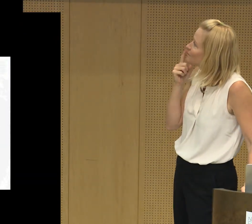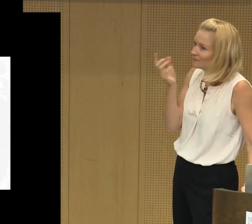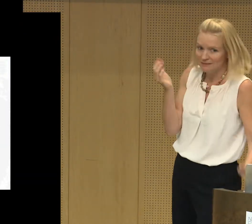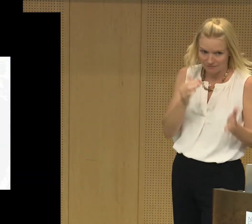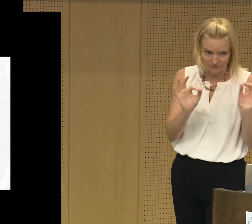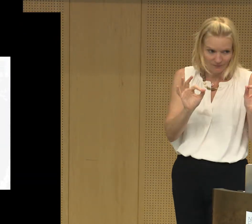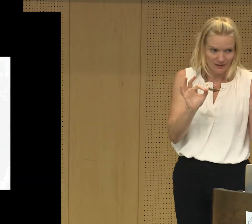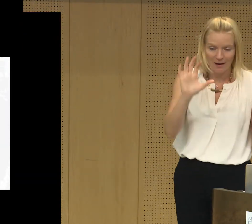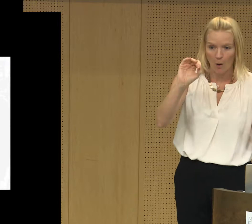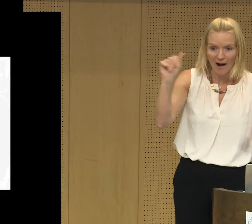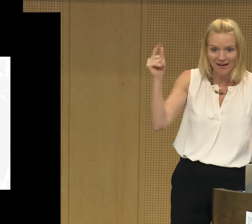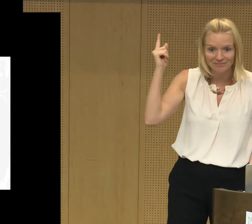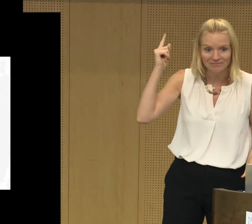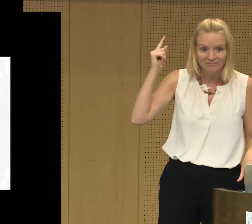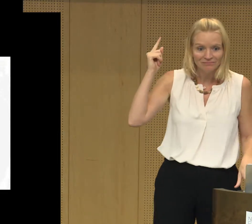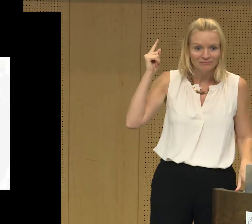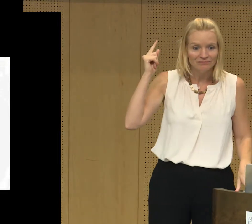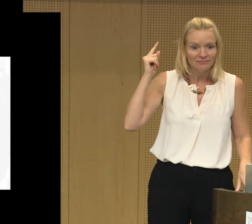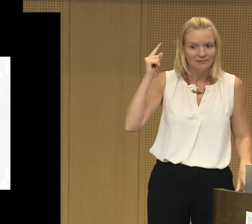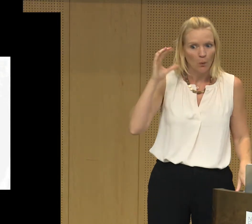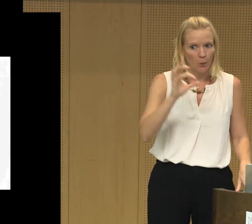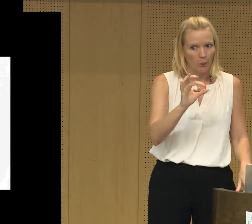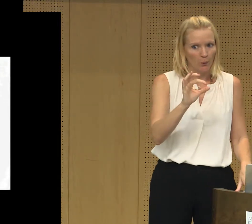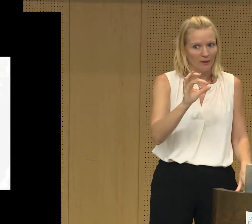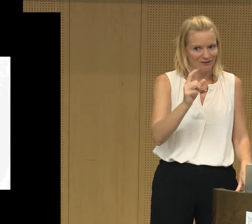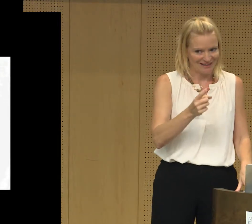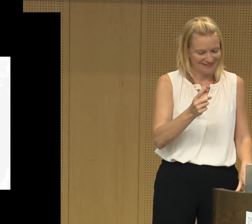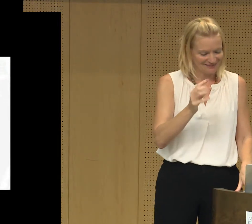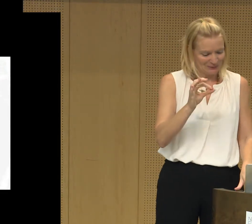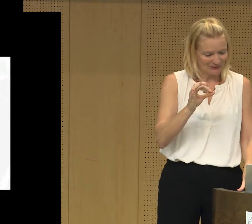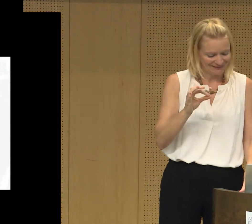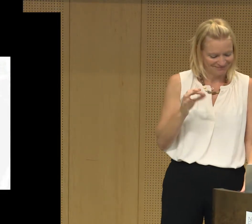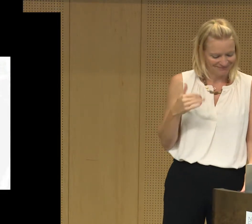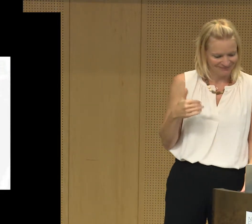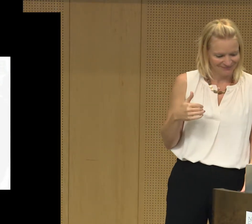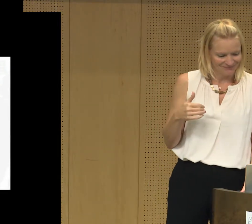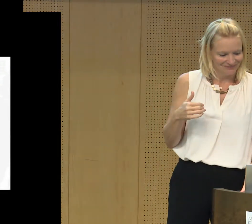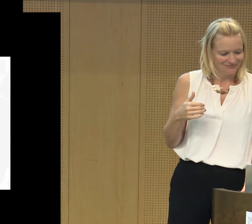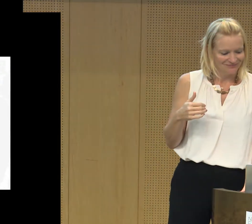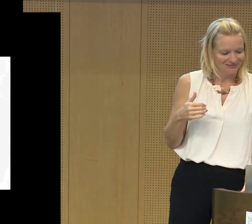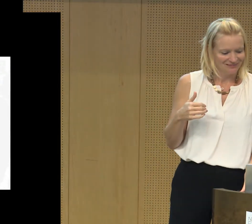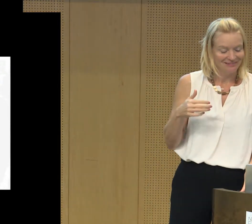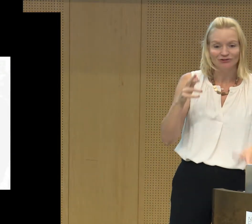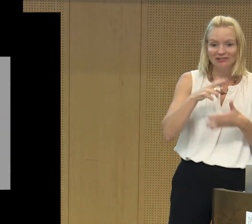These are the CODAs, and they're focusing in a very small area of the face.